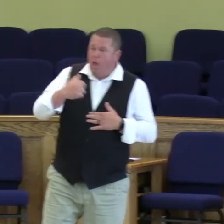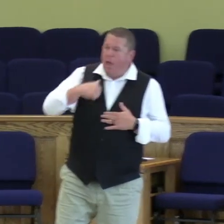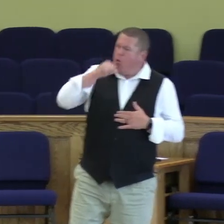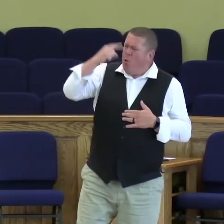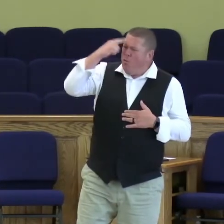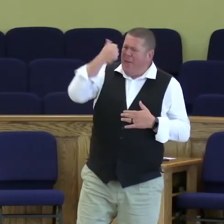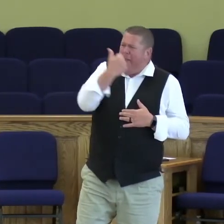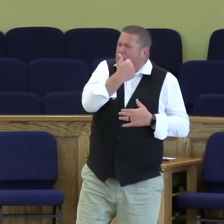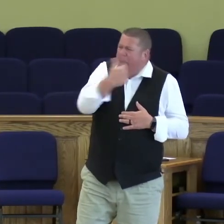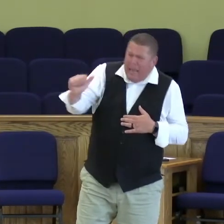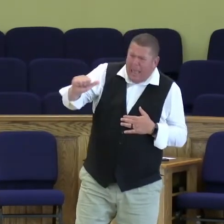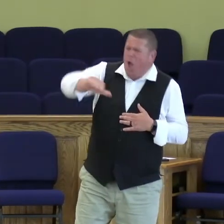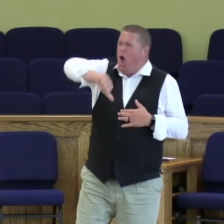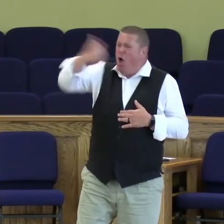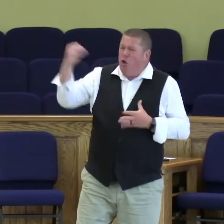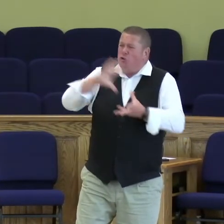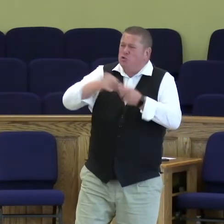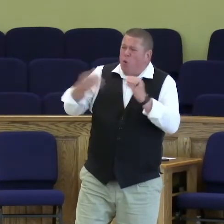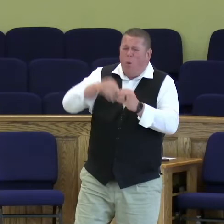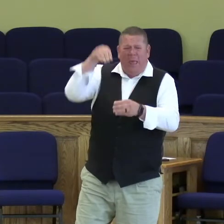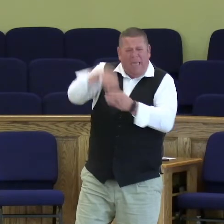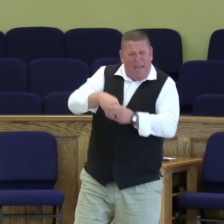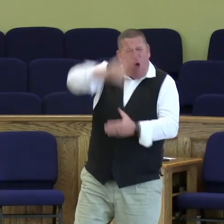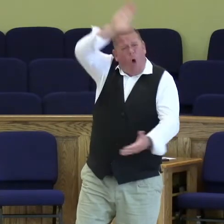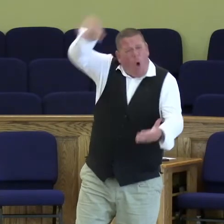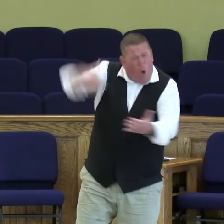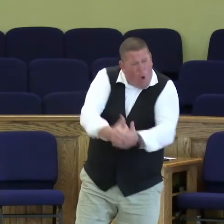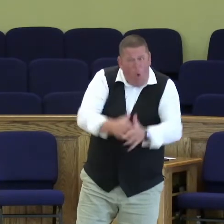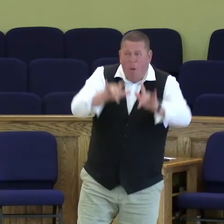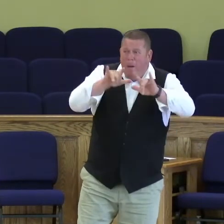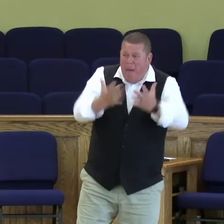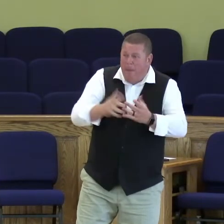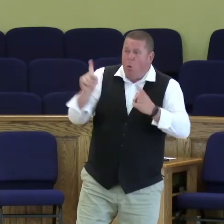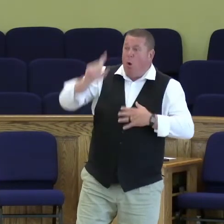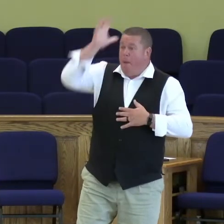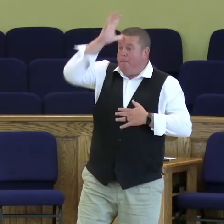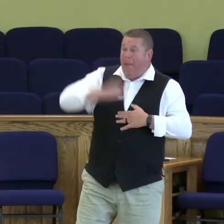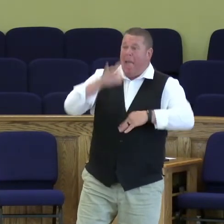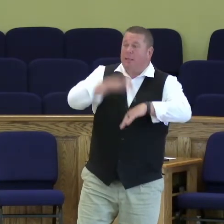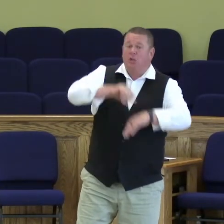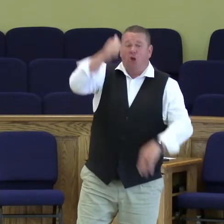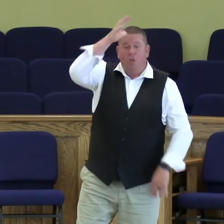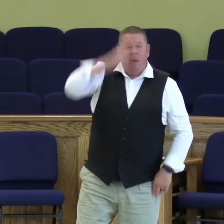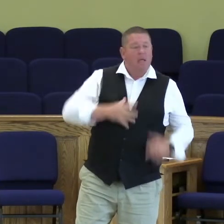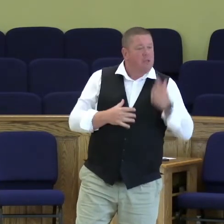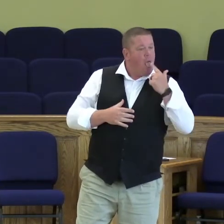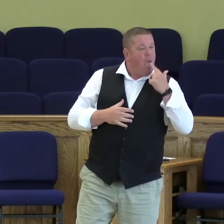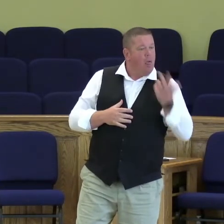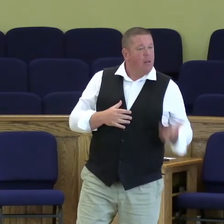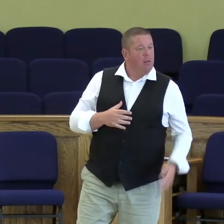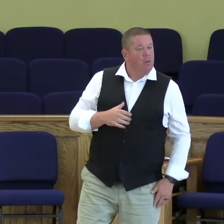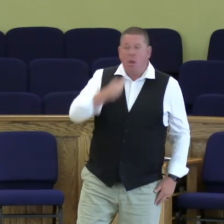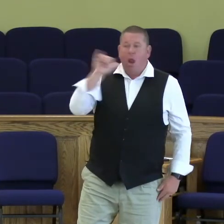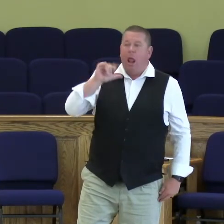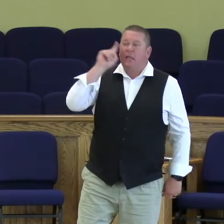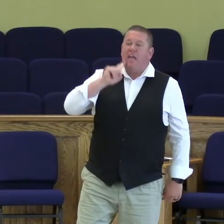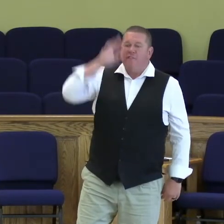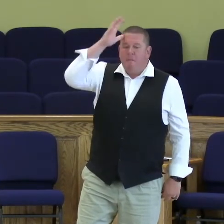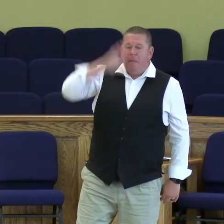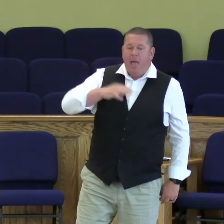maybe I'm wrong, I don't think any other story in the whole Bible has another man touching a tongue like